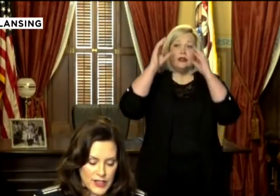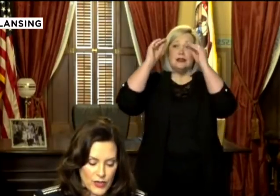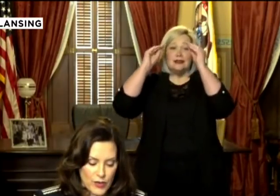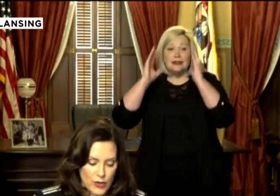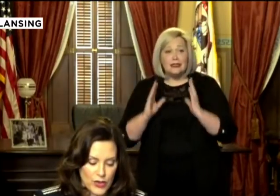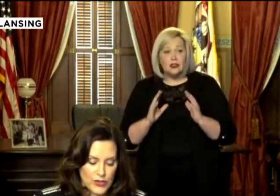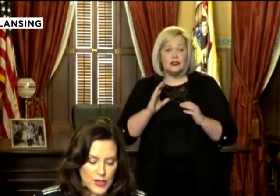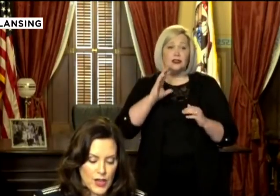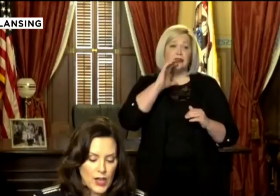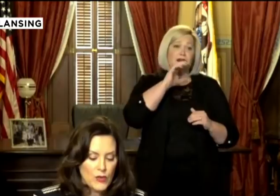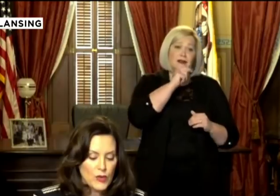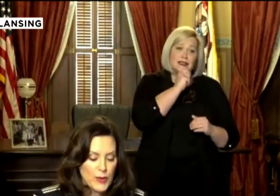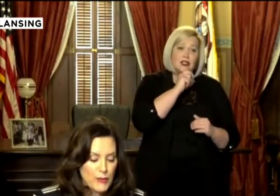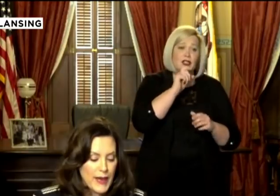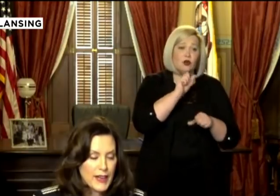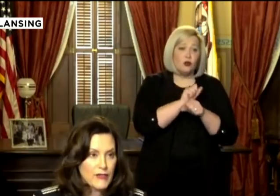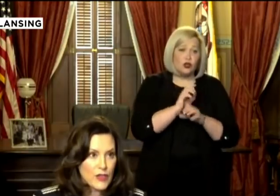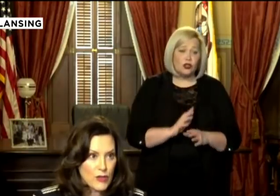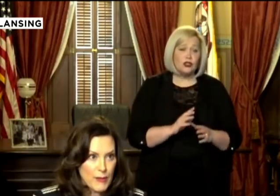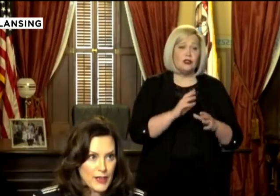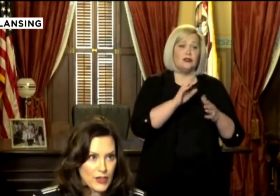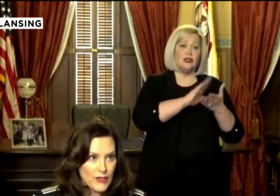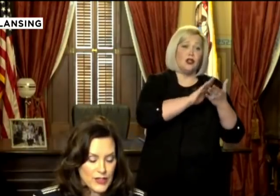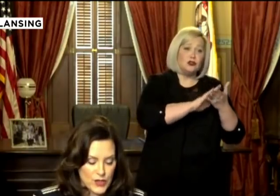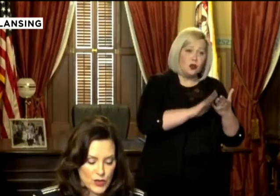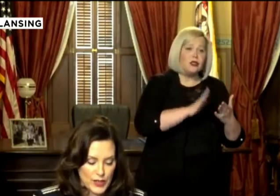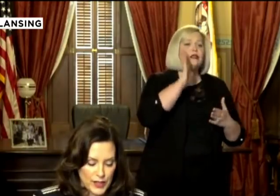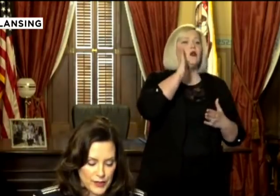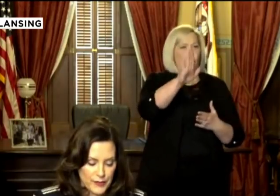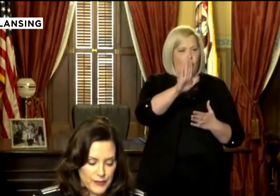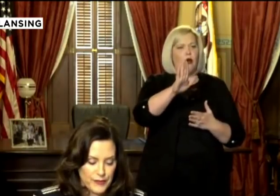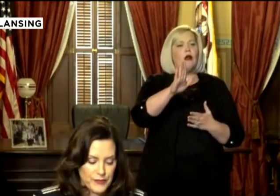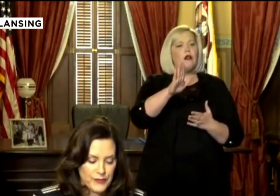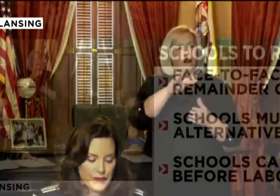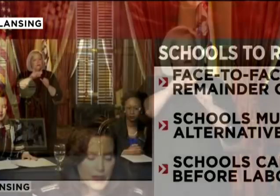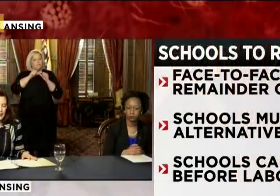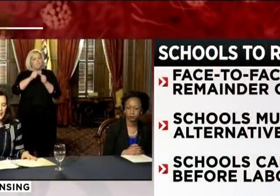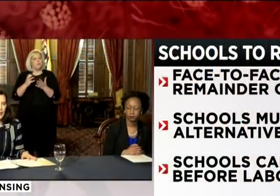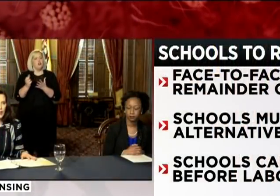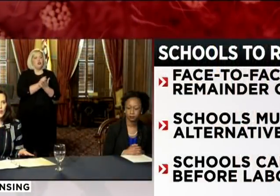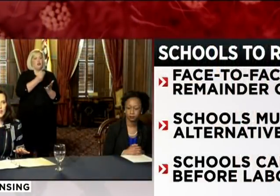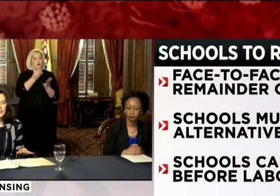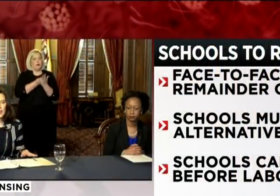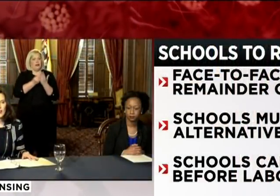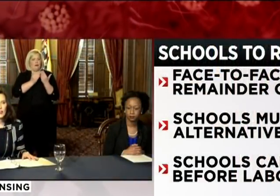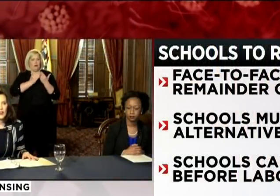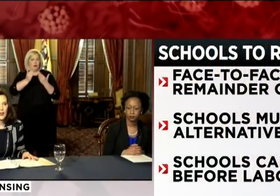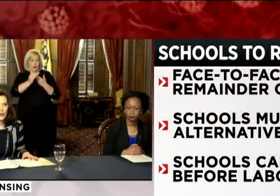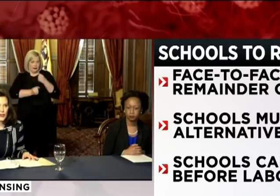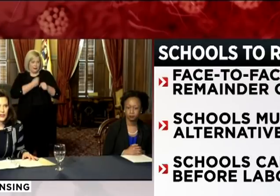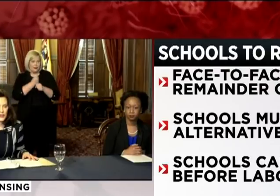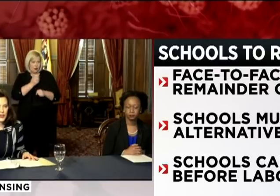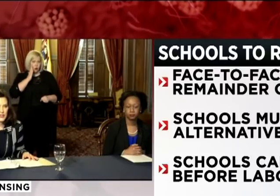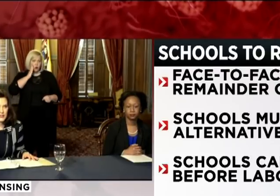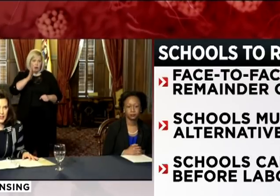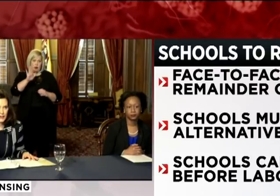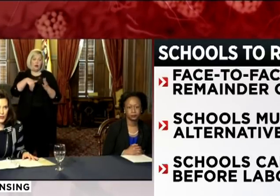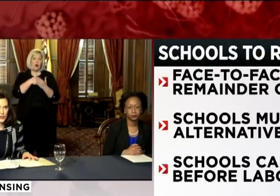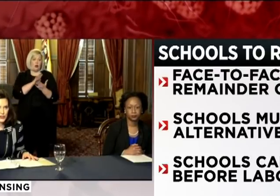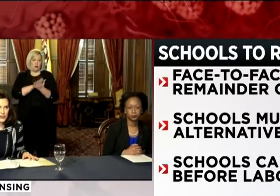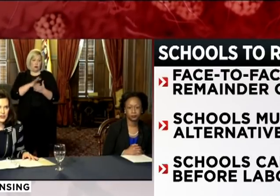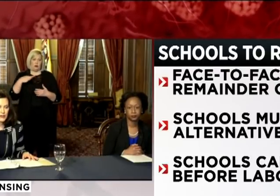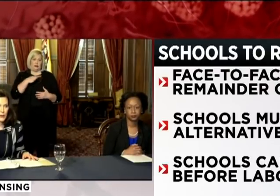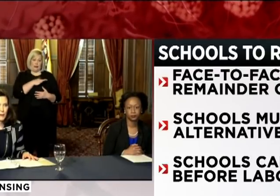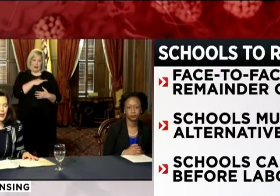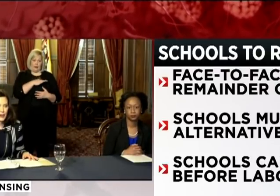custodial and cafeteria workers will be paid for the remainder of the school year. Now, I know this is hard, and I know that this raises a